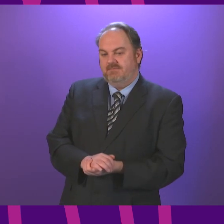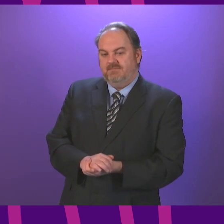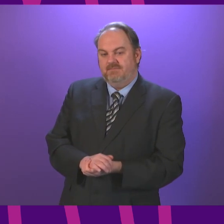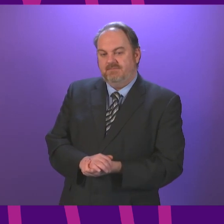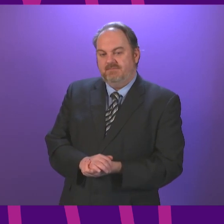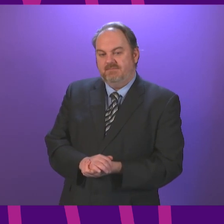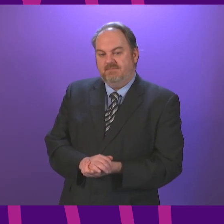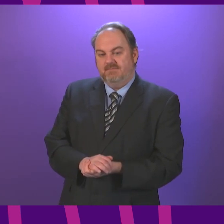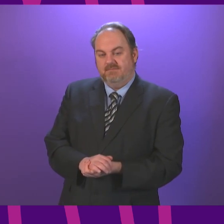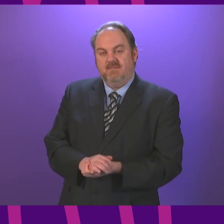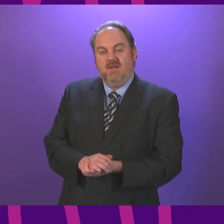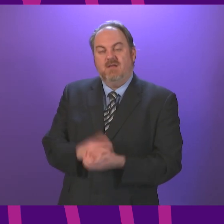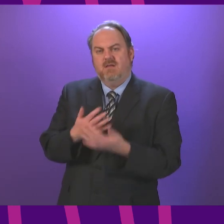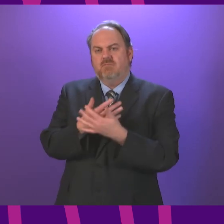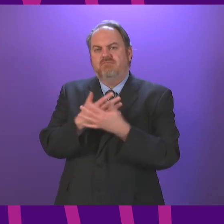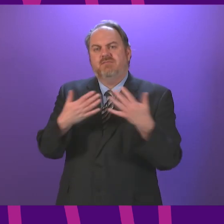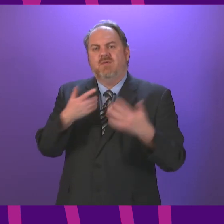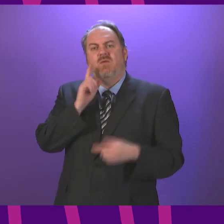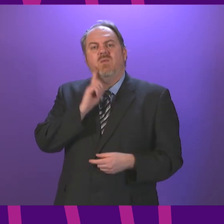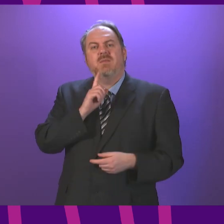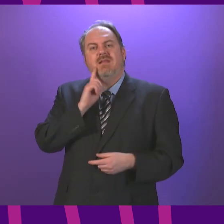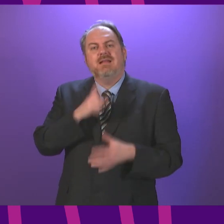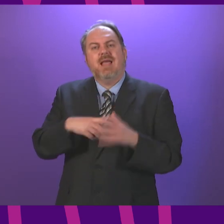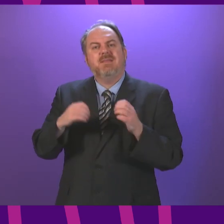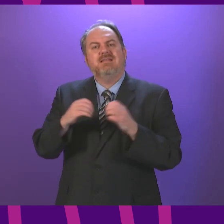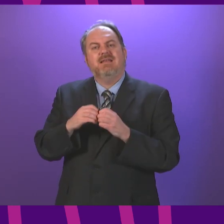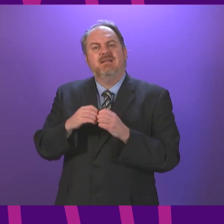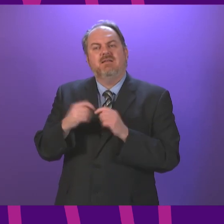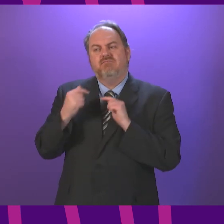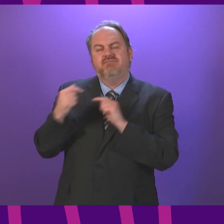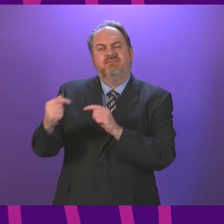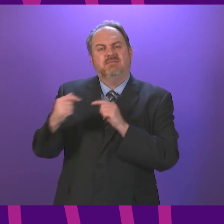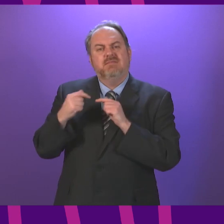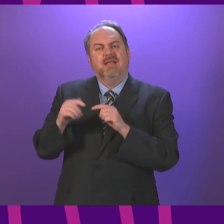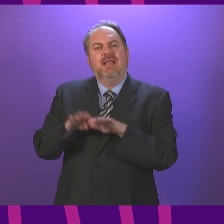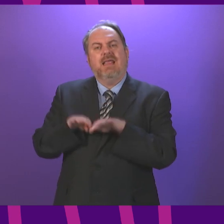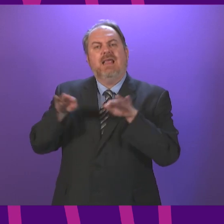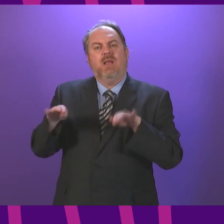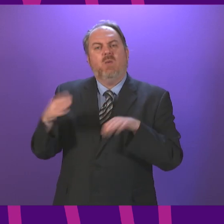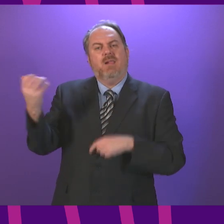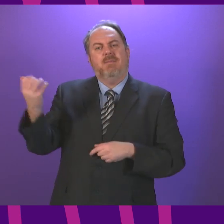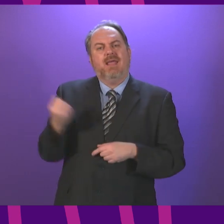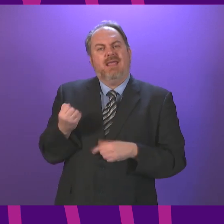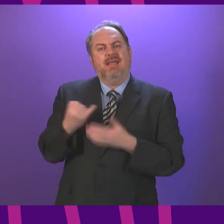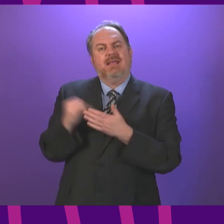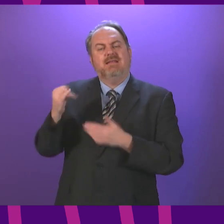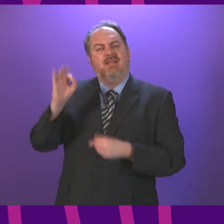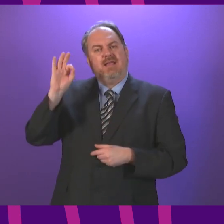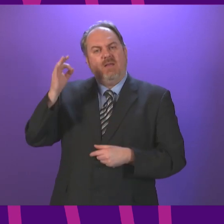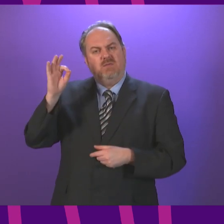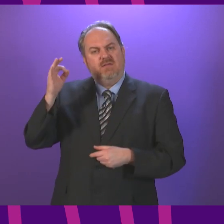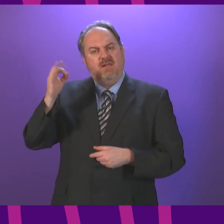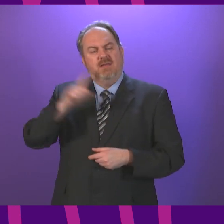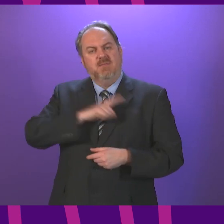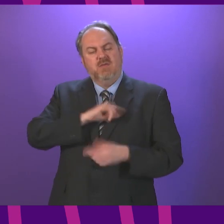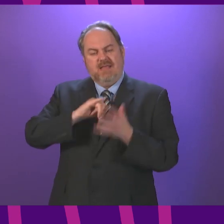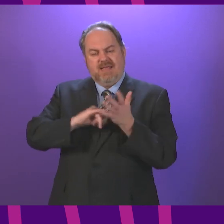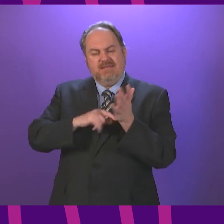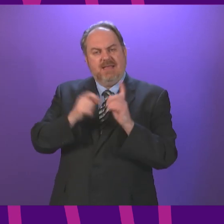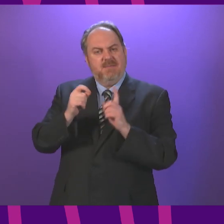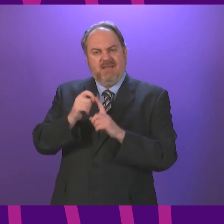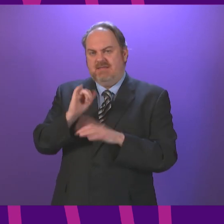Scores of Dundee women are lodging equal pay claims against Dundee City Council after the SNP Council's failure to properly